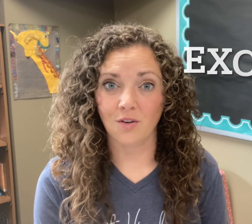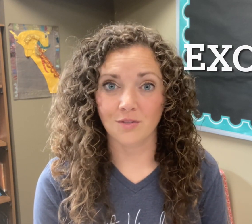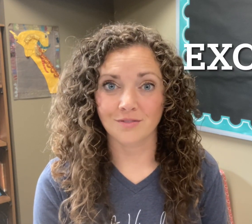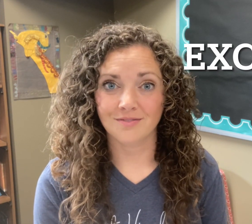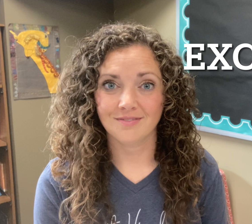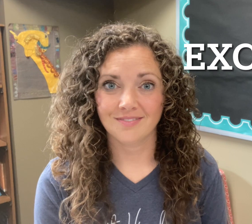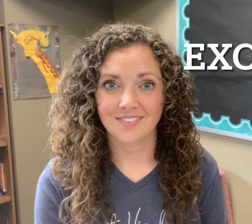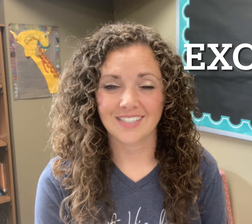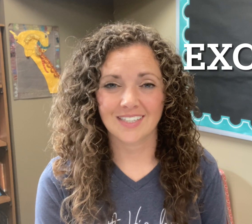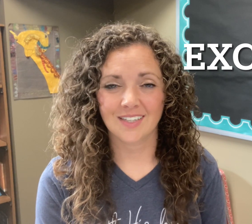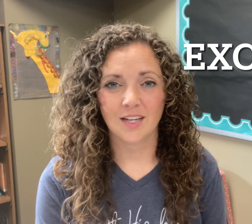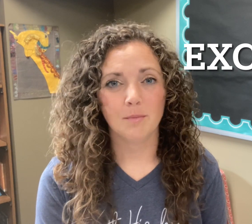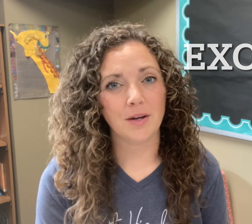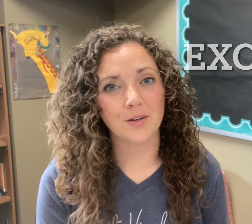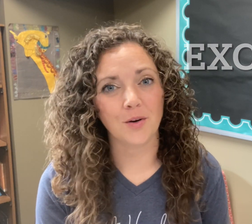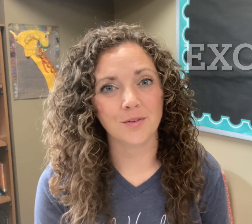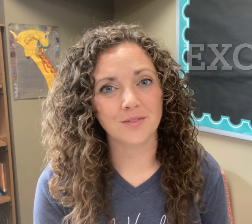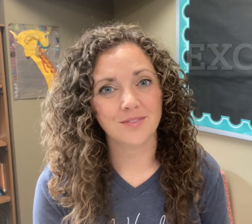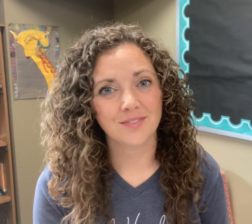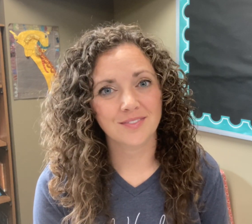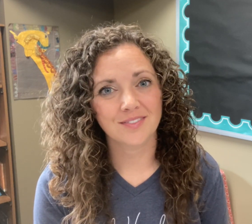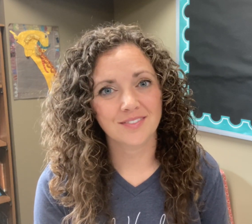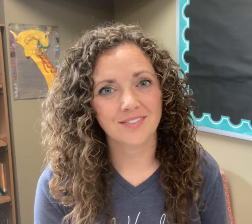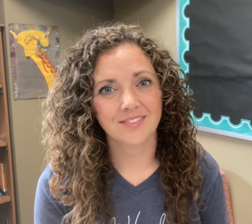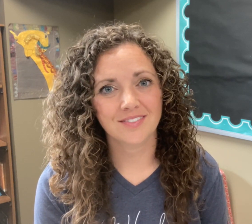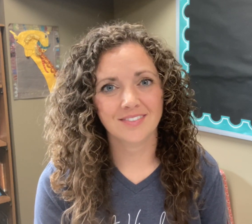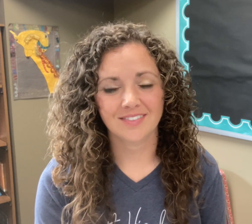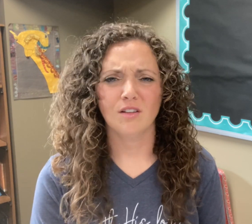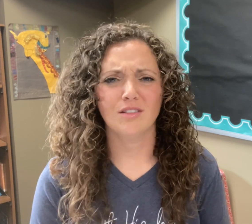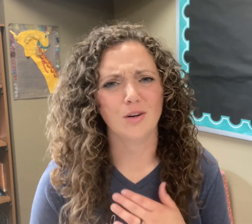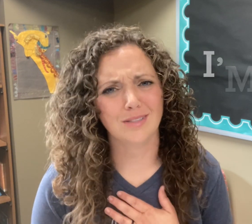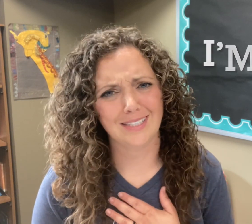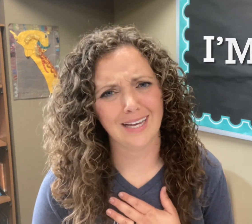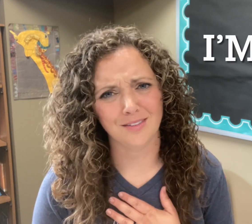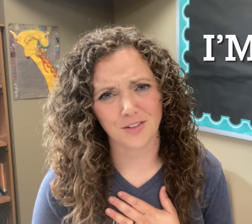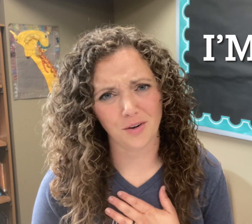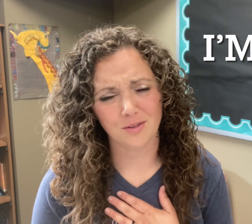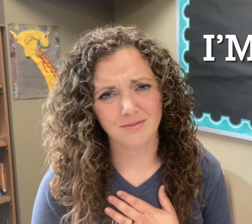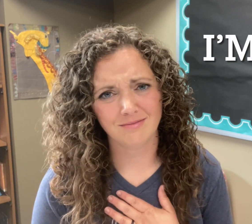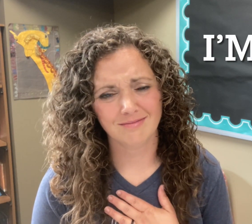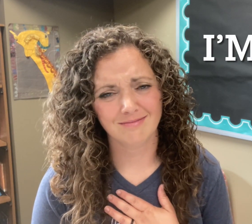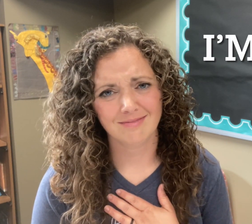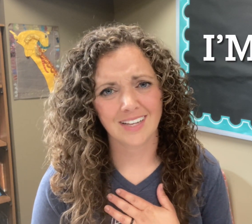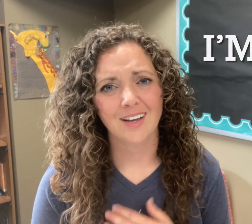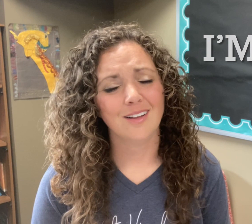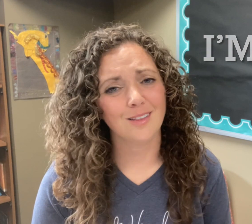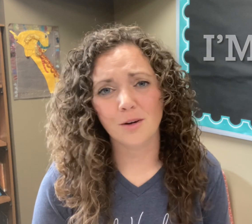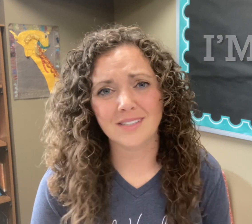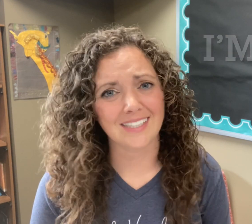Perdón. Perdón. Lo siento. Lo